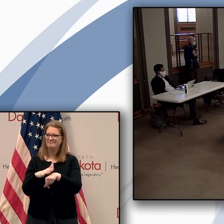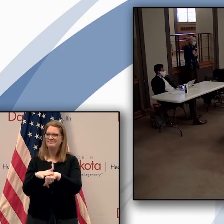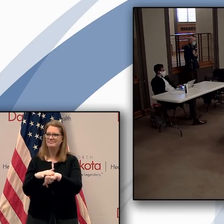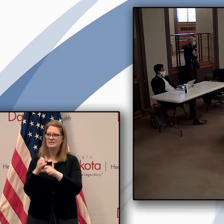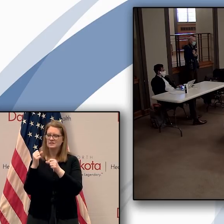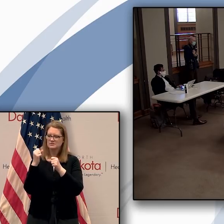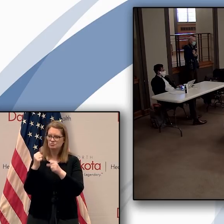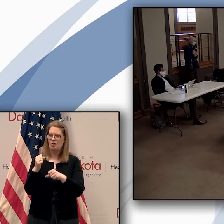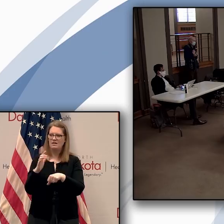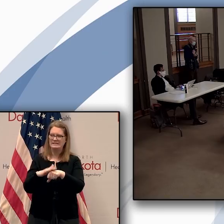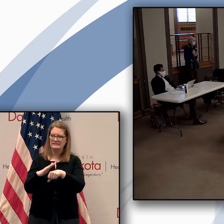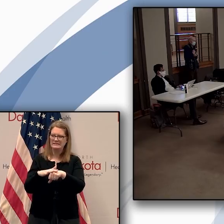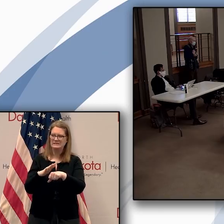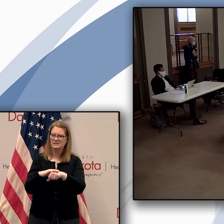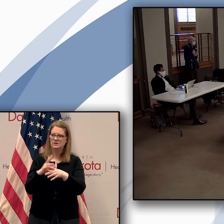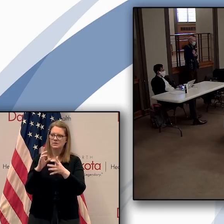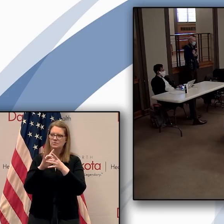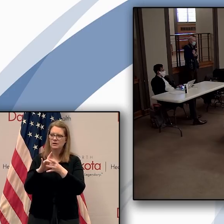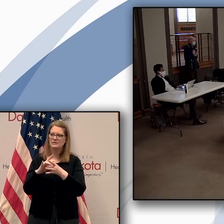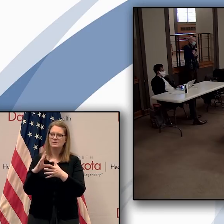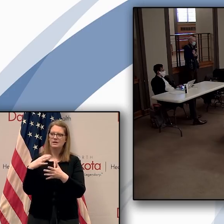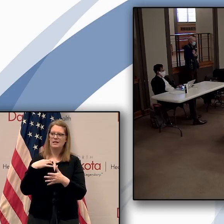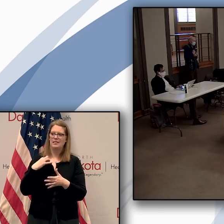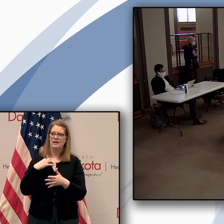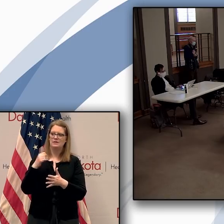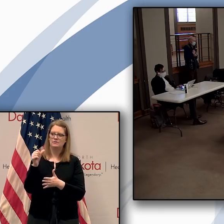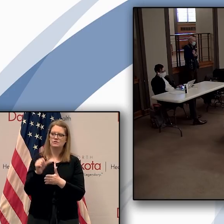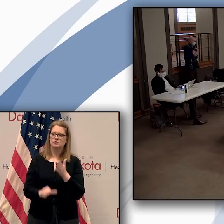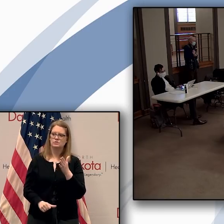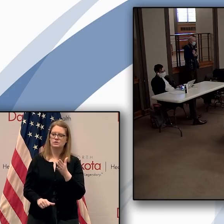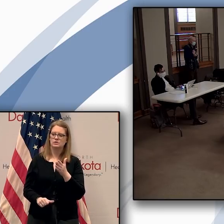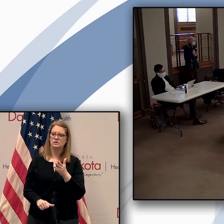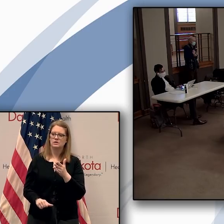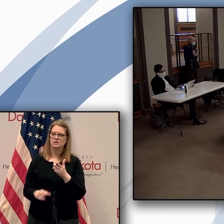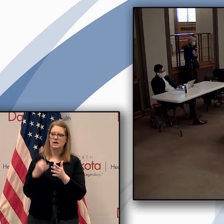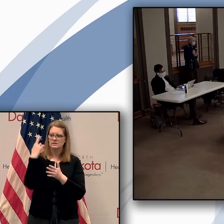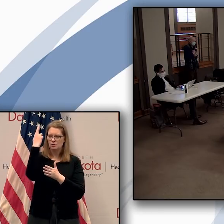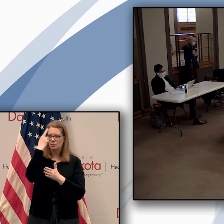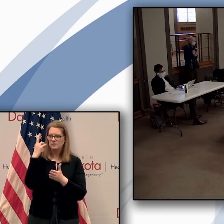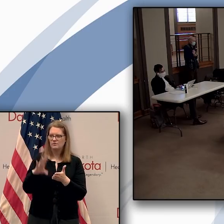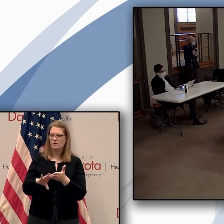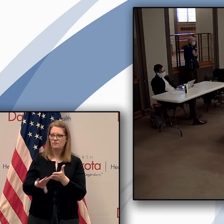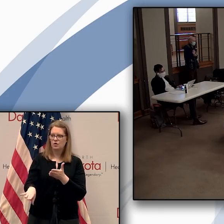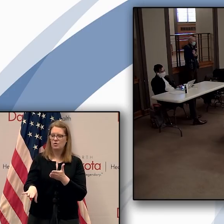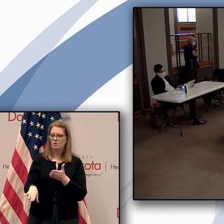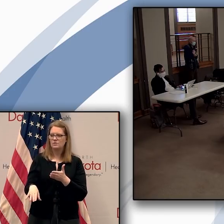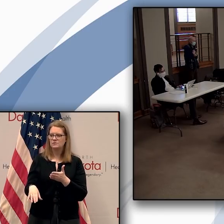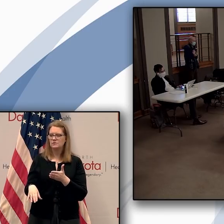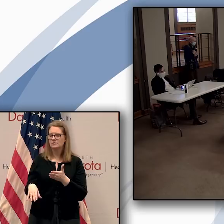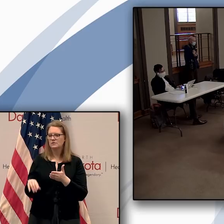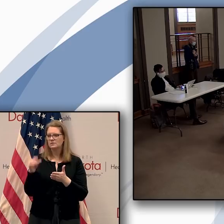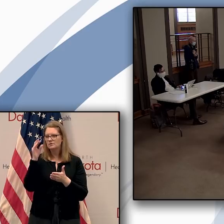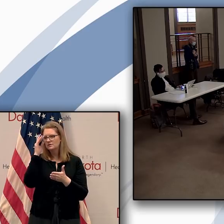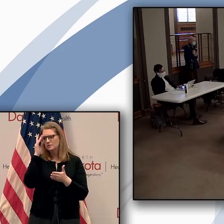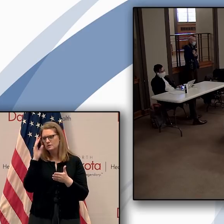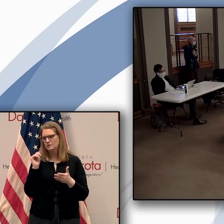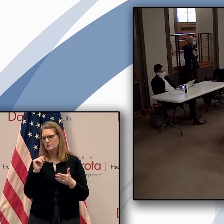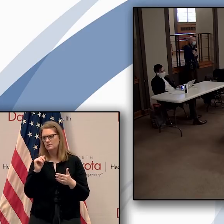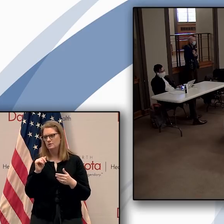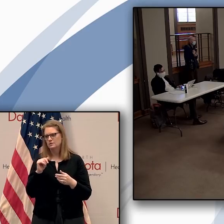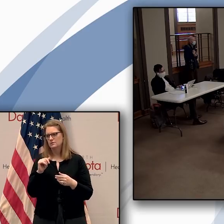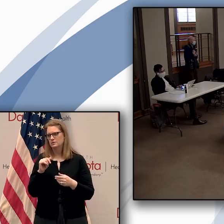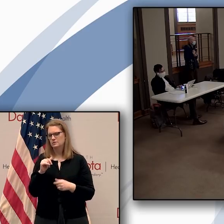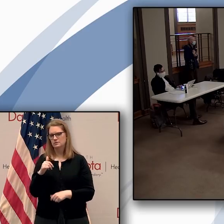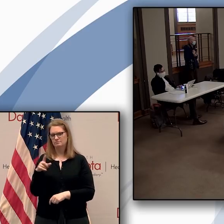federal authorities related to elective surgeries as a reason for furloughs this week. Can you speak a little more about these